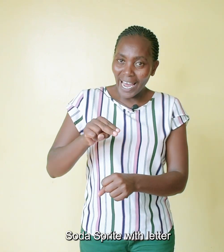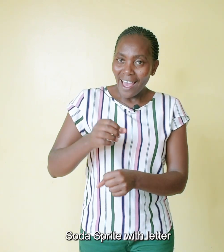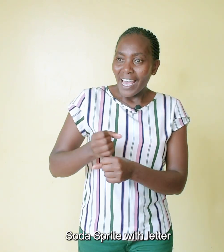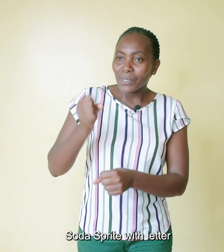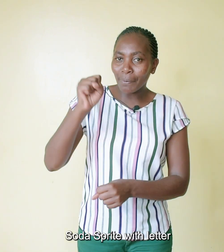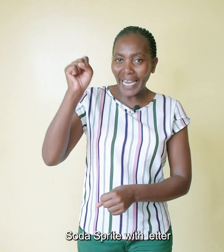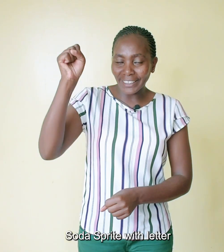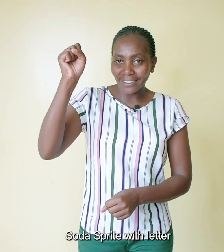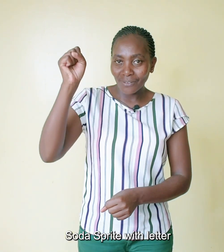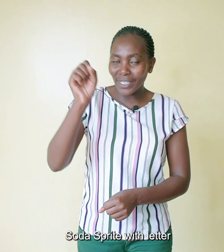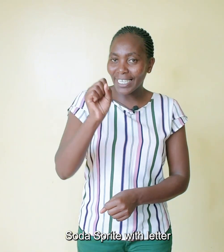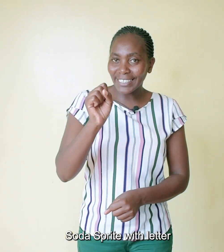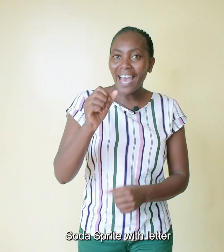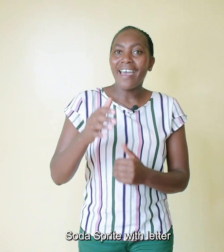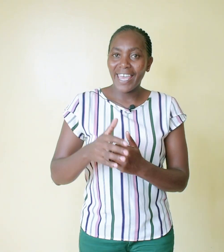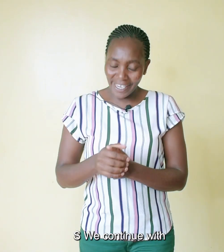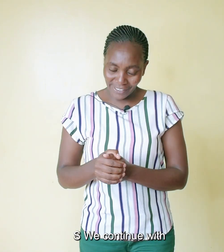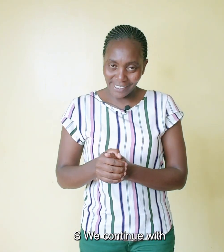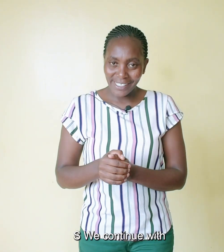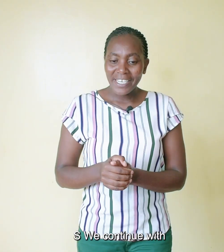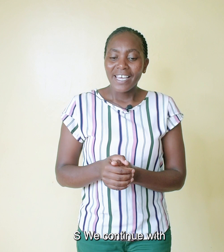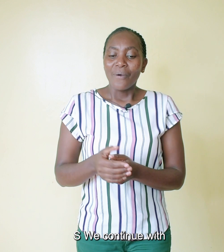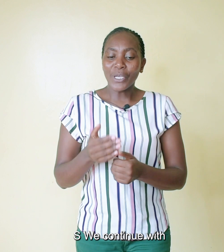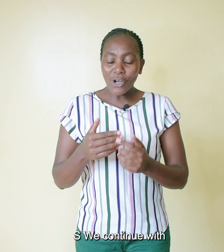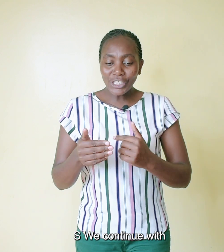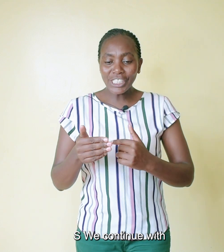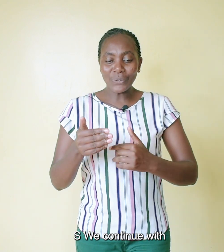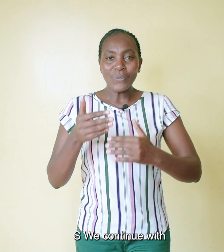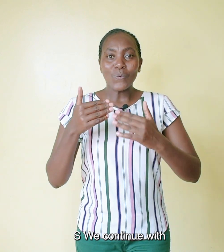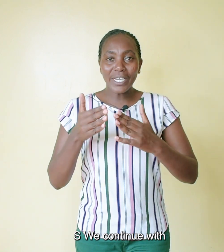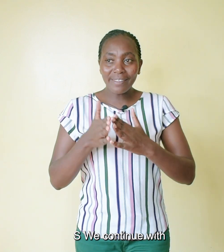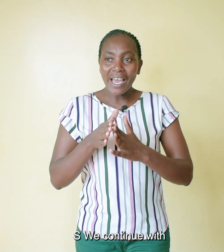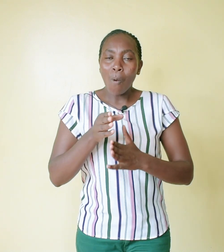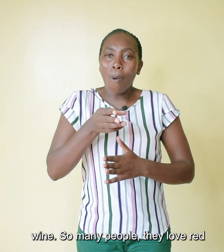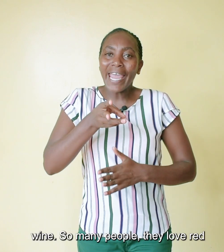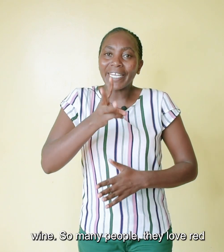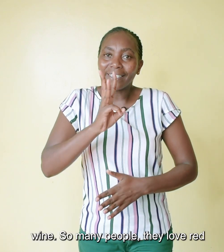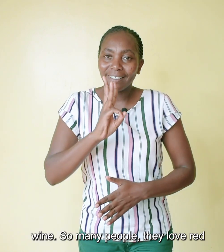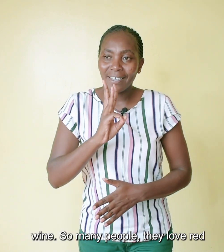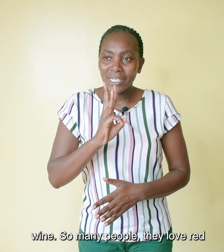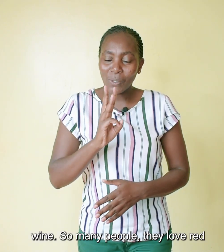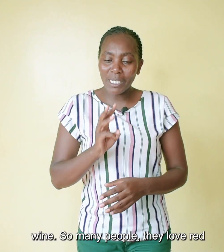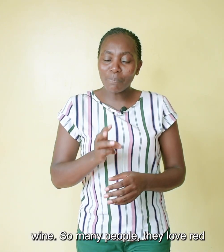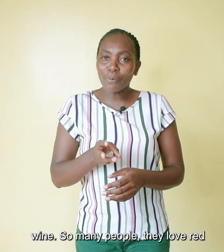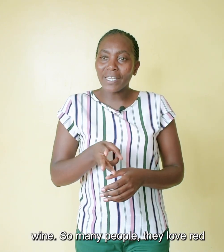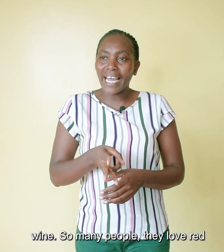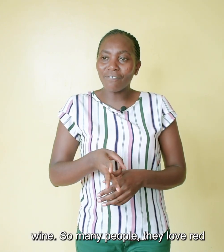Soda, Sprite with letter S. We continue with wine. So many people, they love